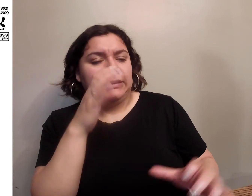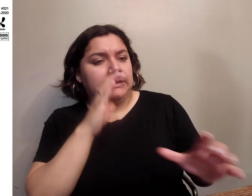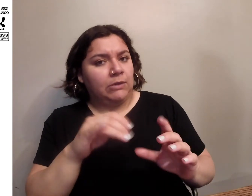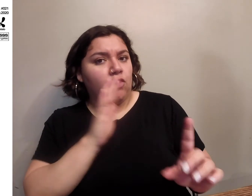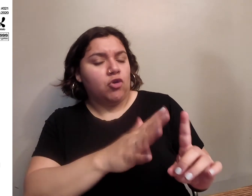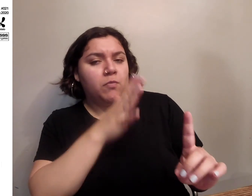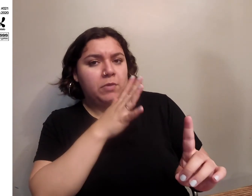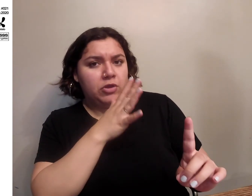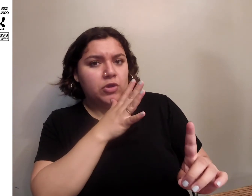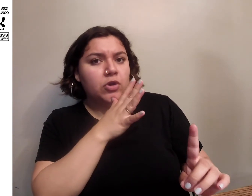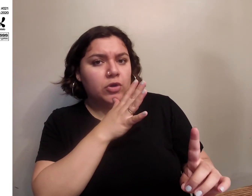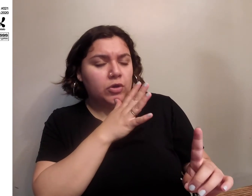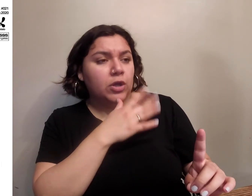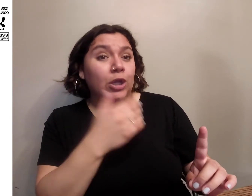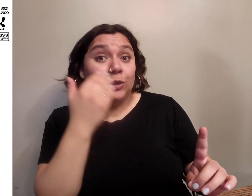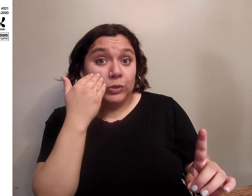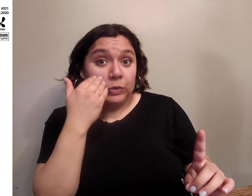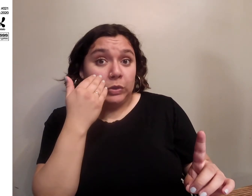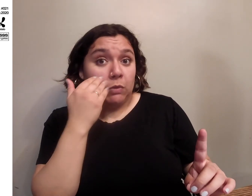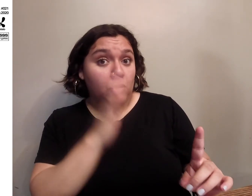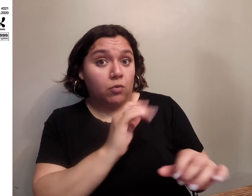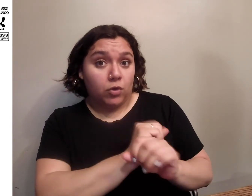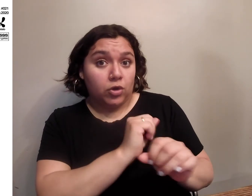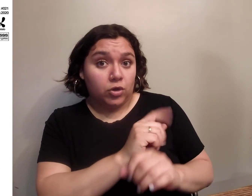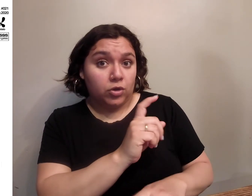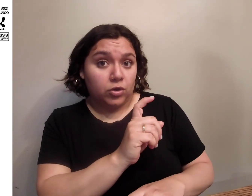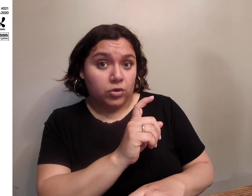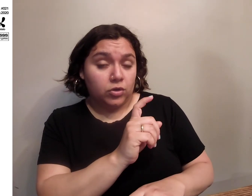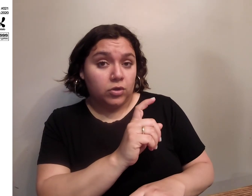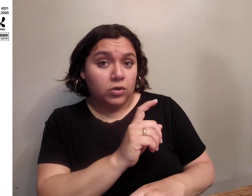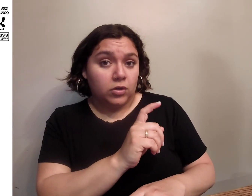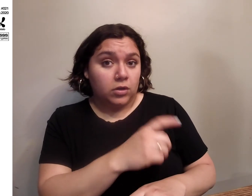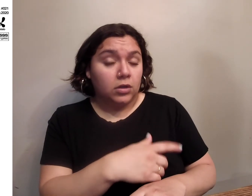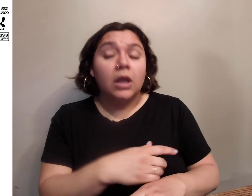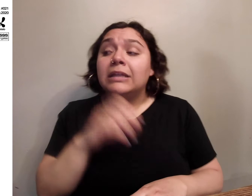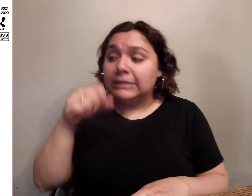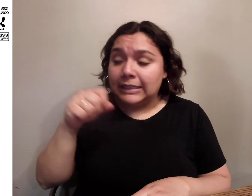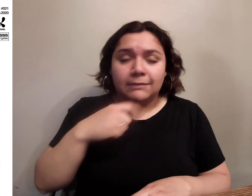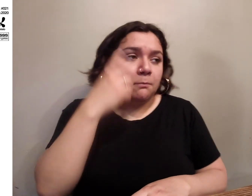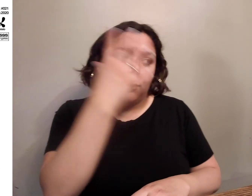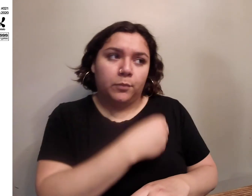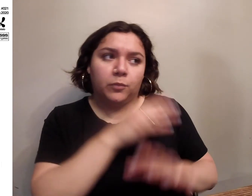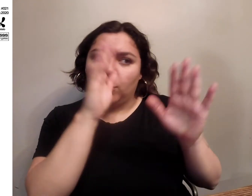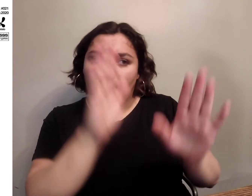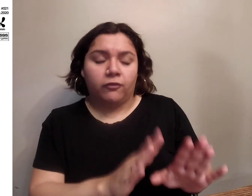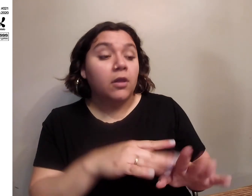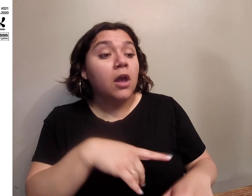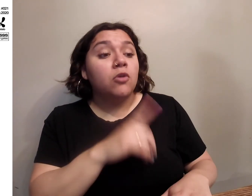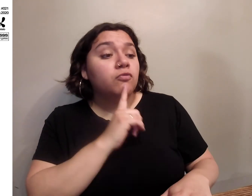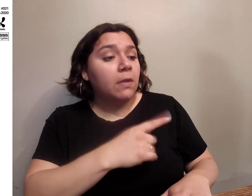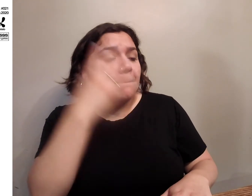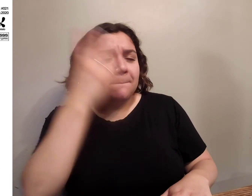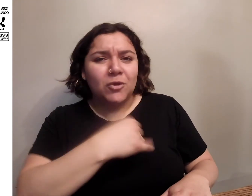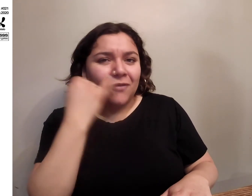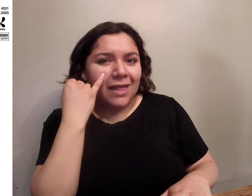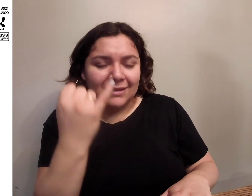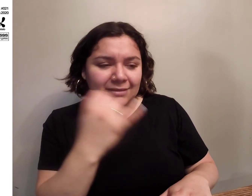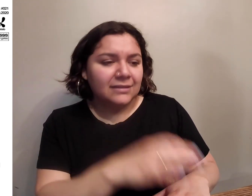when, do you know her work? So wonderful. Yes. What a beautiful